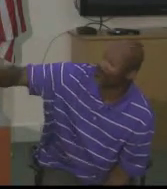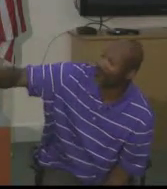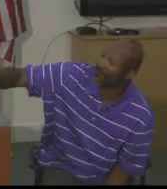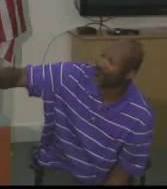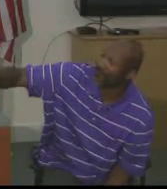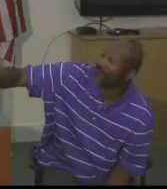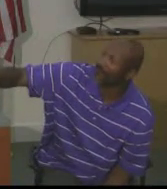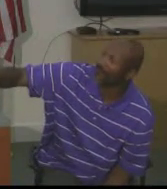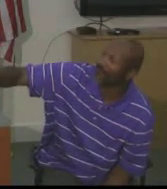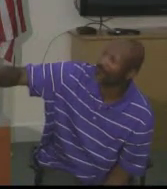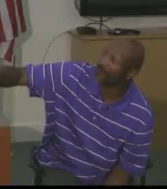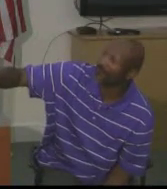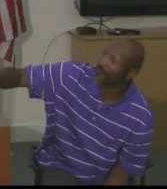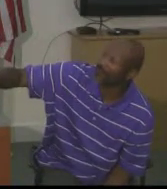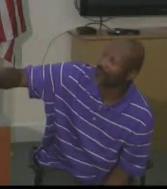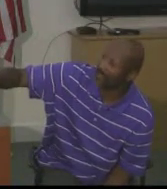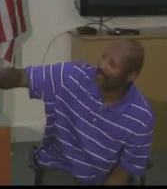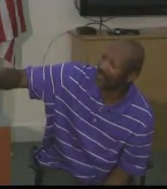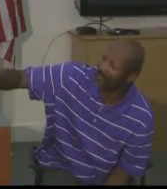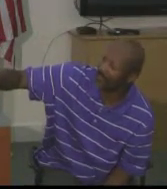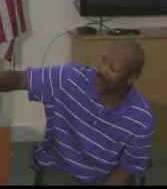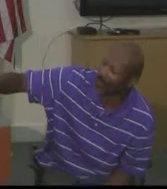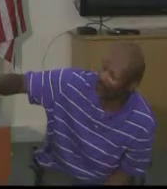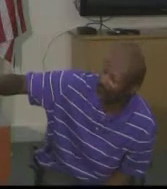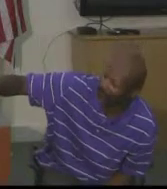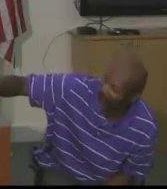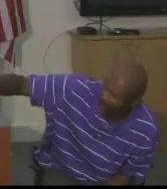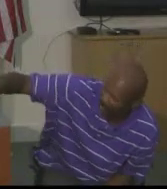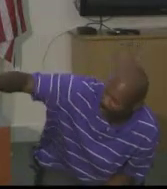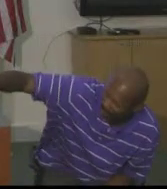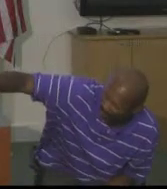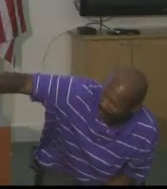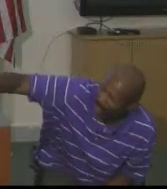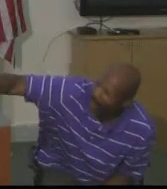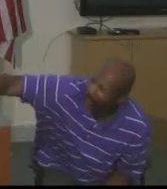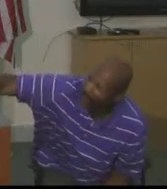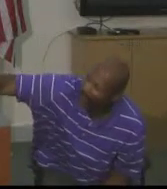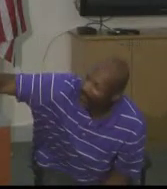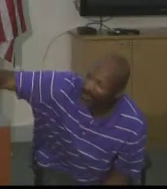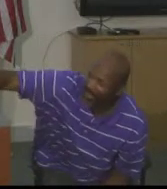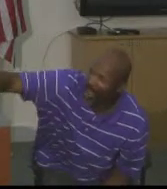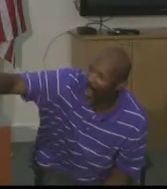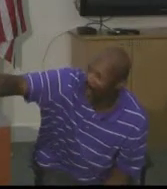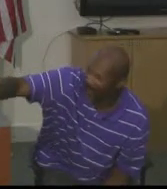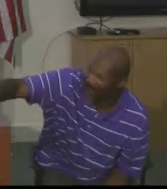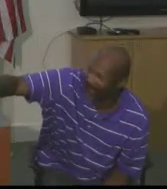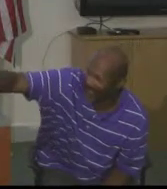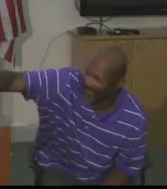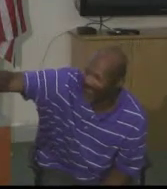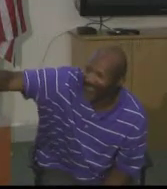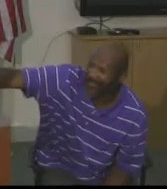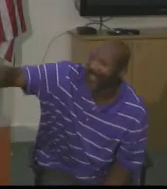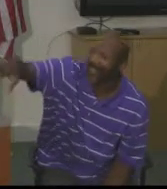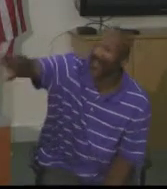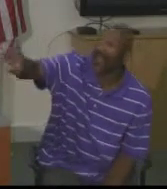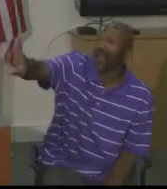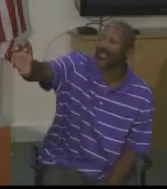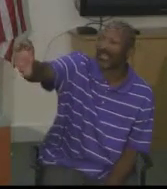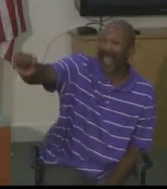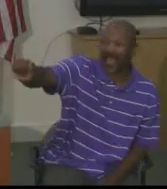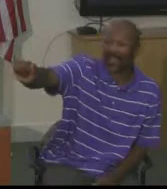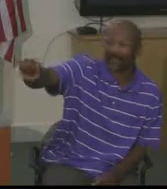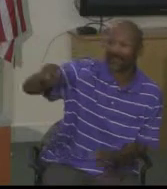RF? RF plug. Is that also RF? No, these are RF style plugs, are also referred to as